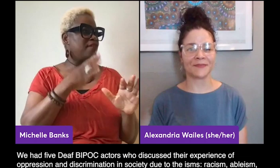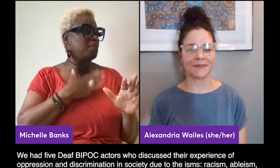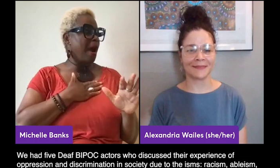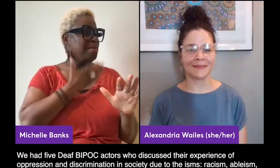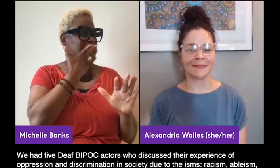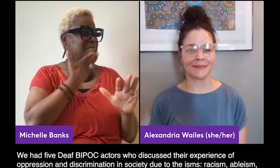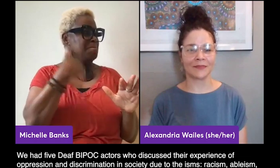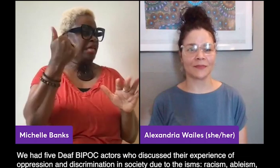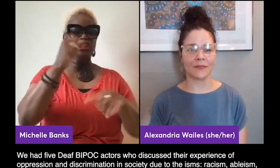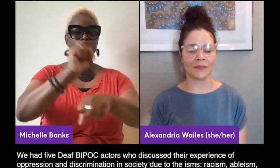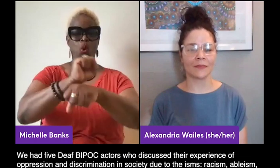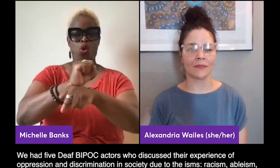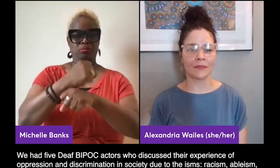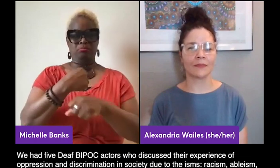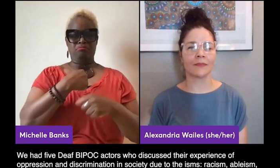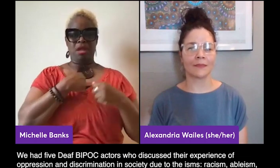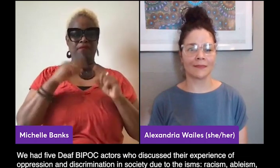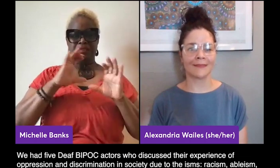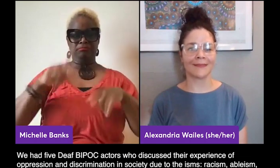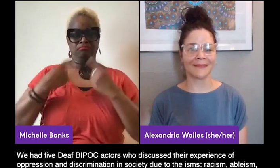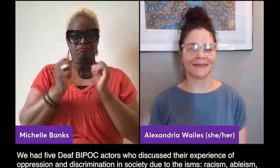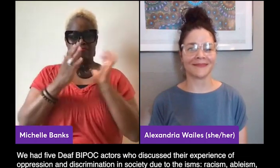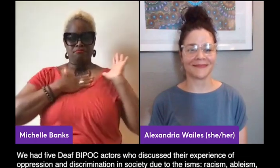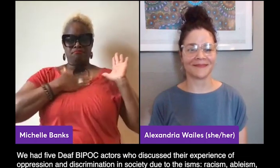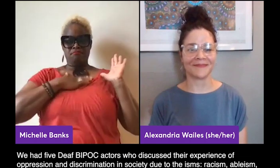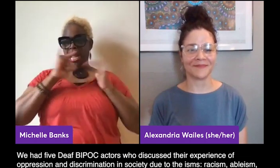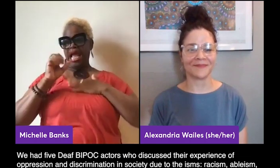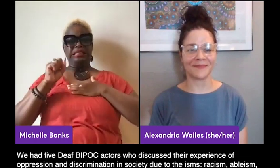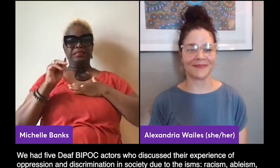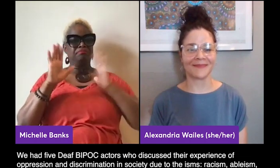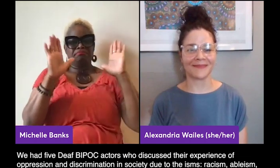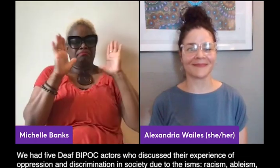I think that was one of my best works that I've ever done.